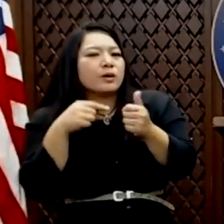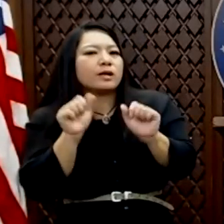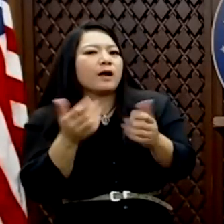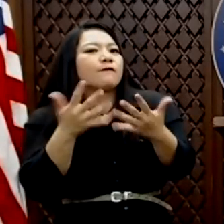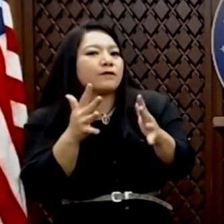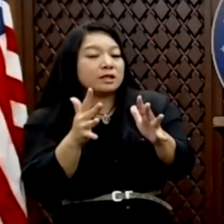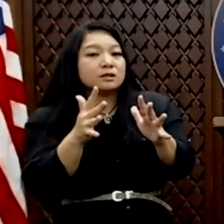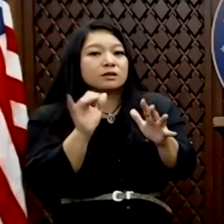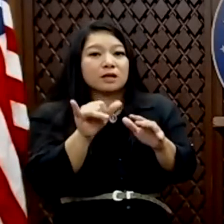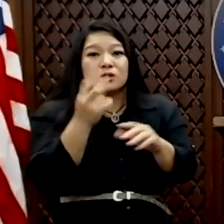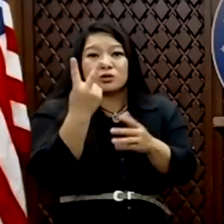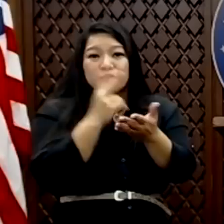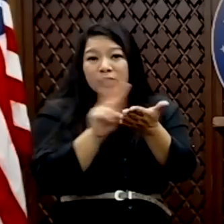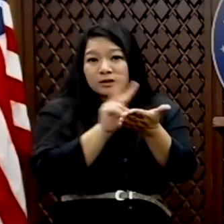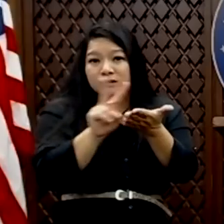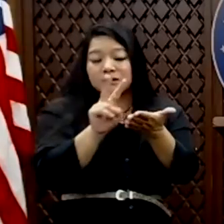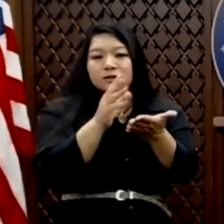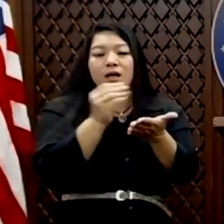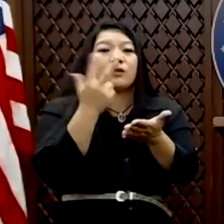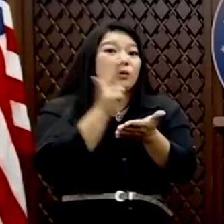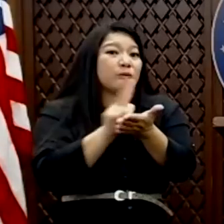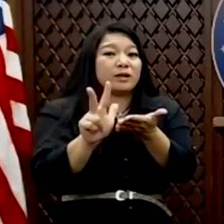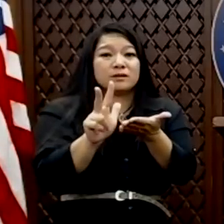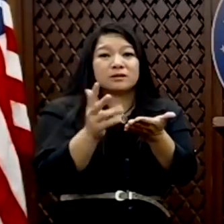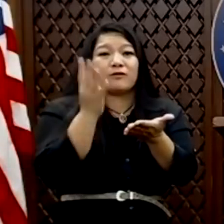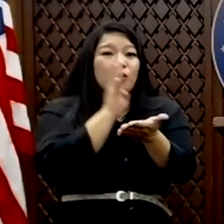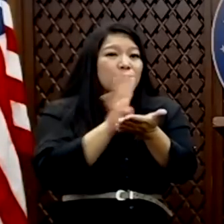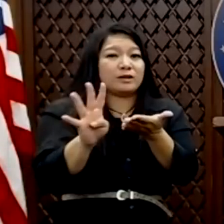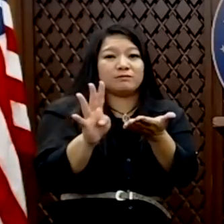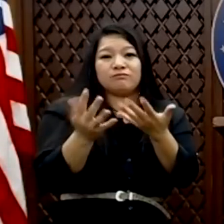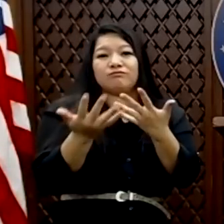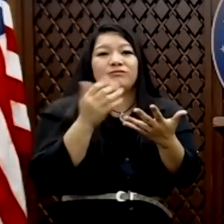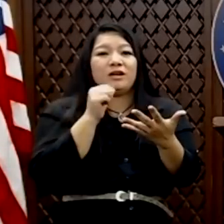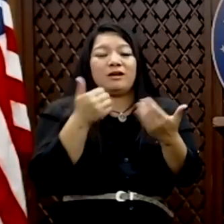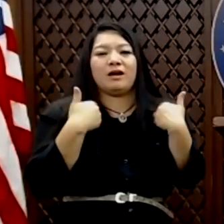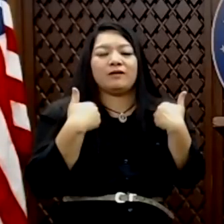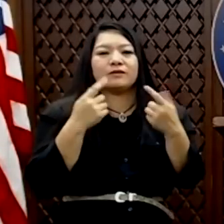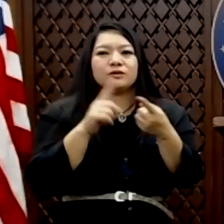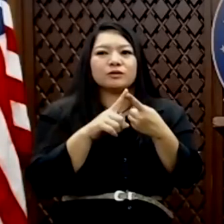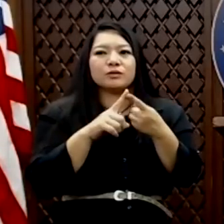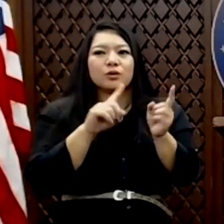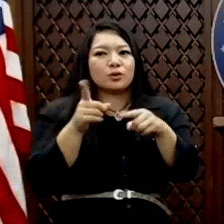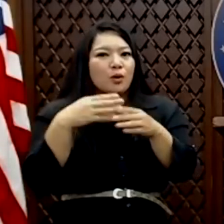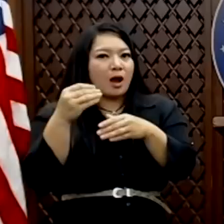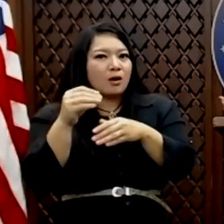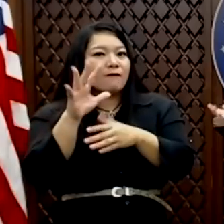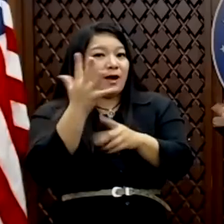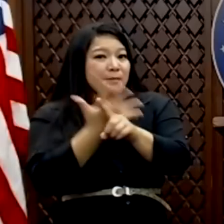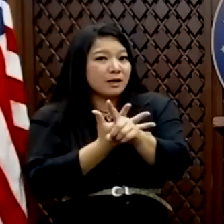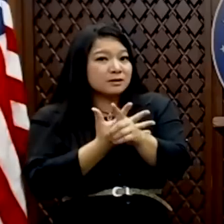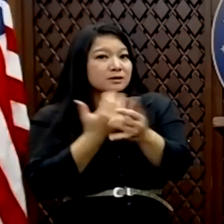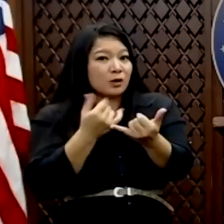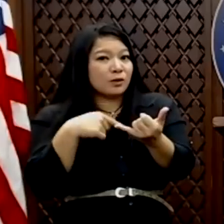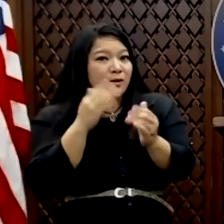it in 2 weeks, in 3 weeks, in 4 weeks, and not have to, go out the 5 months that